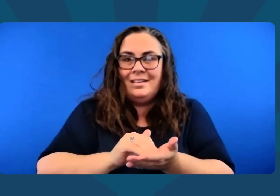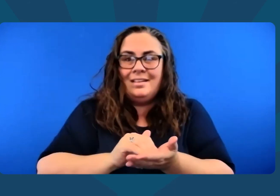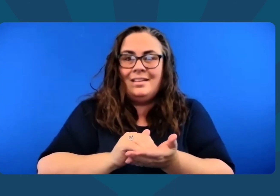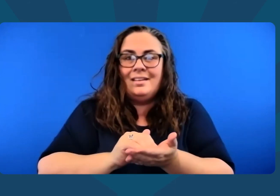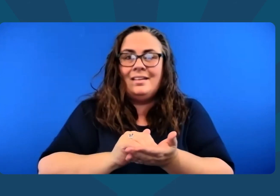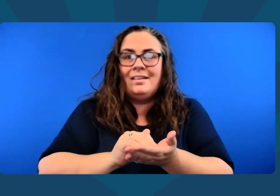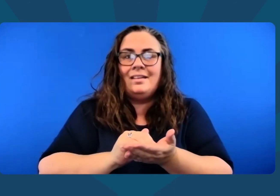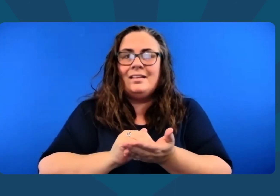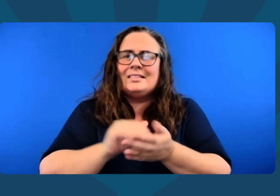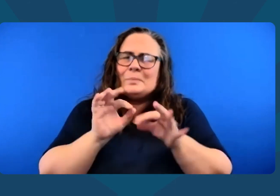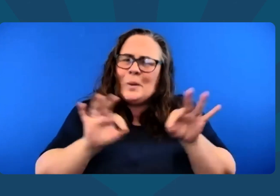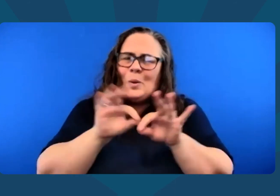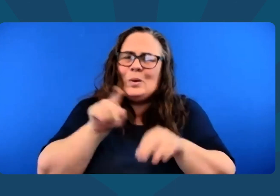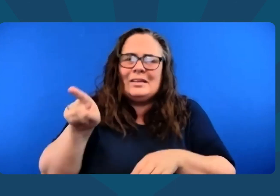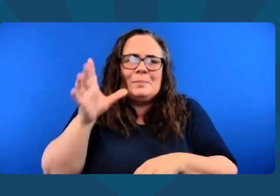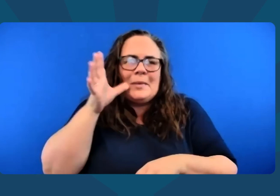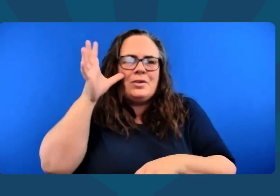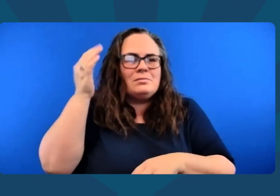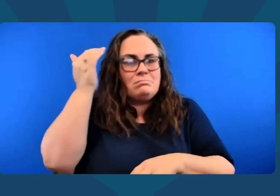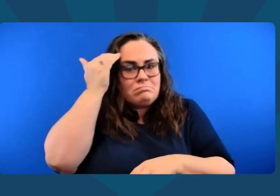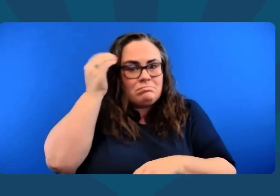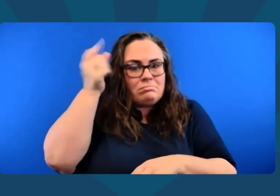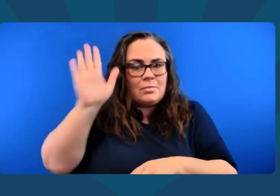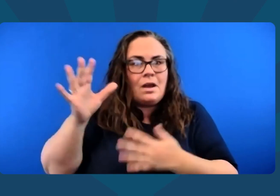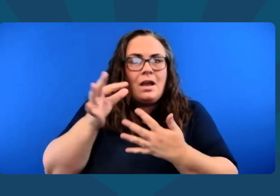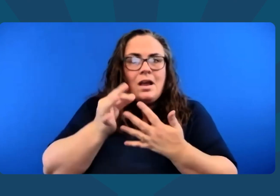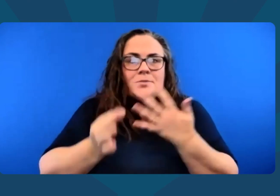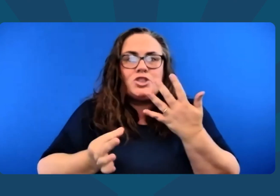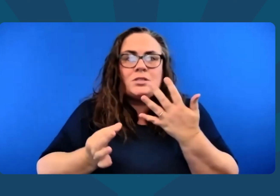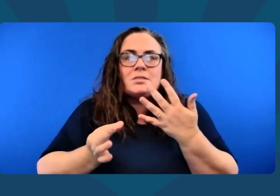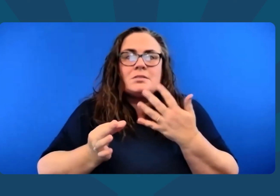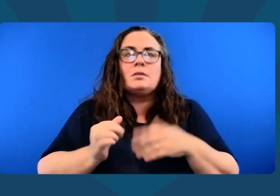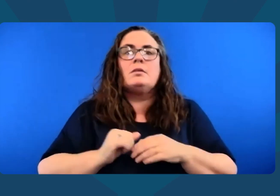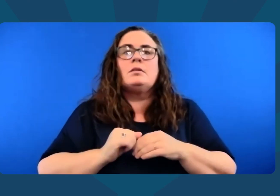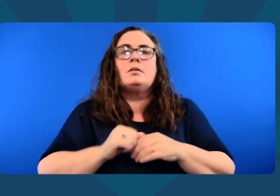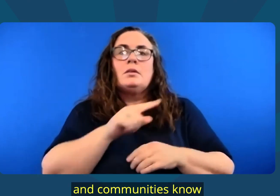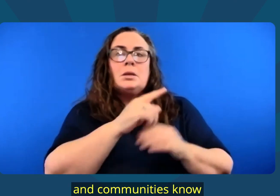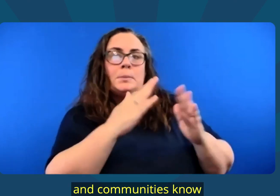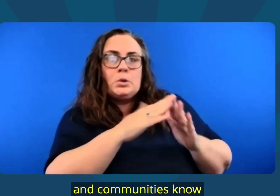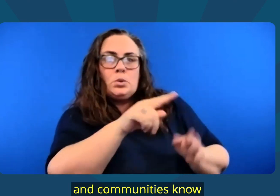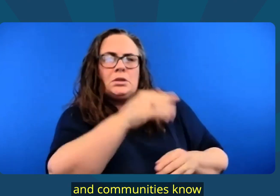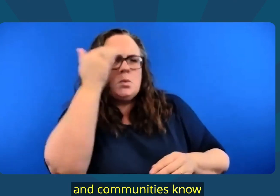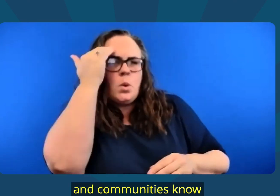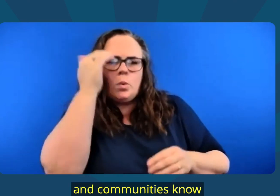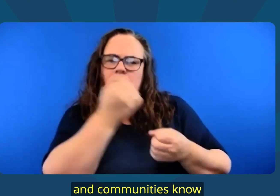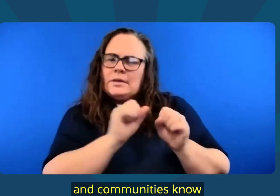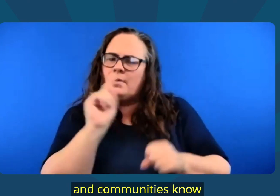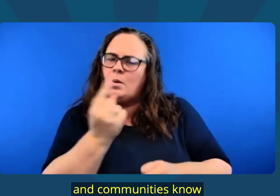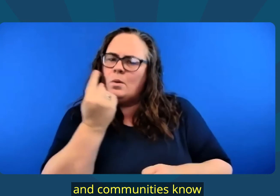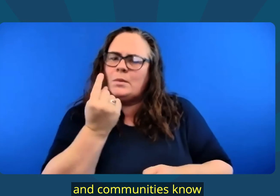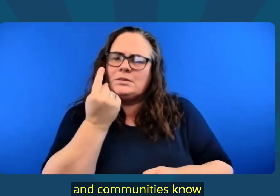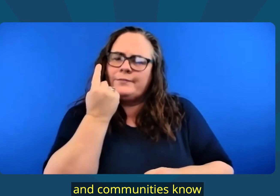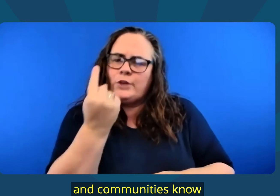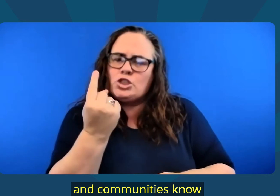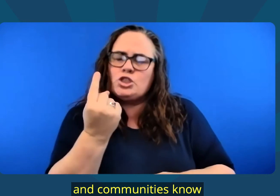As schools reopen, it is imperative that parents understand options and communities know safety